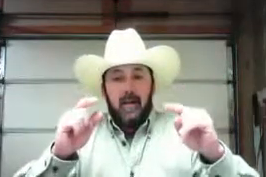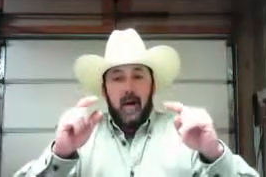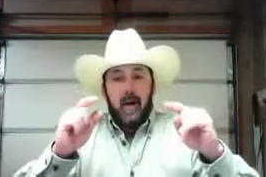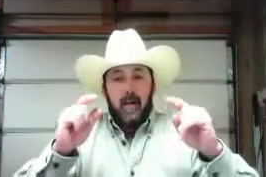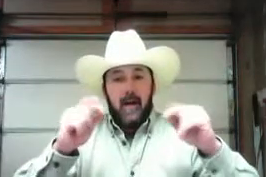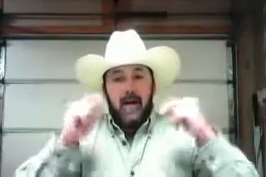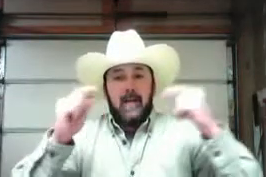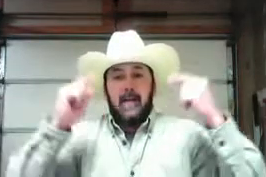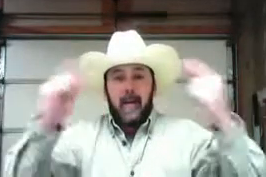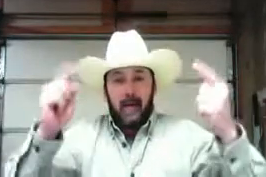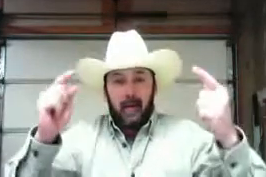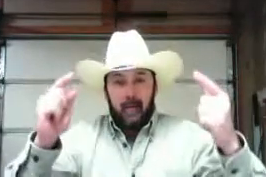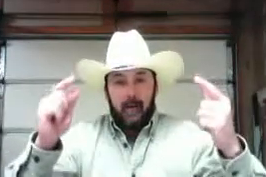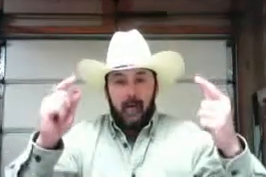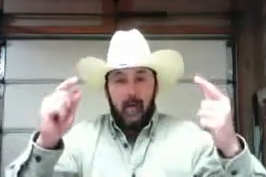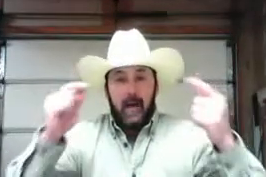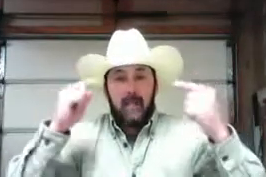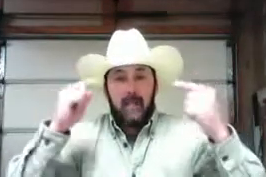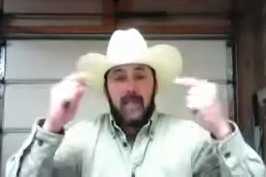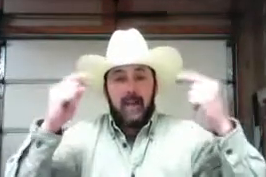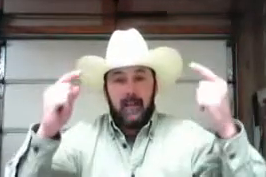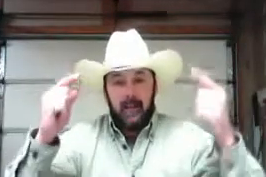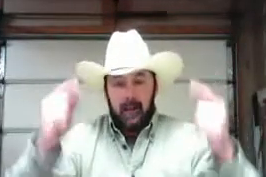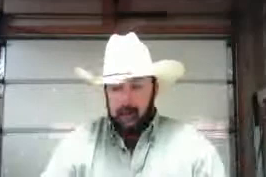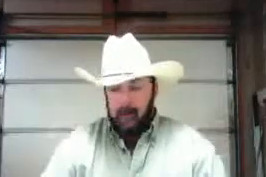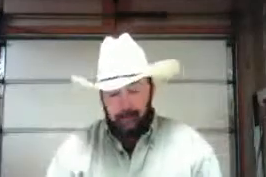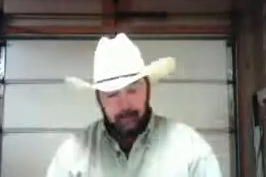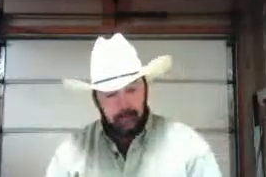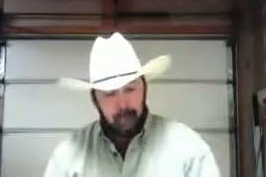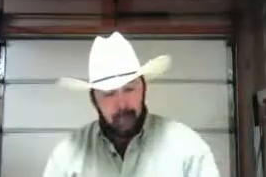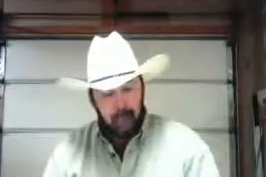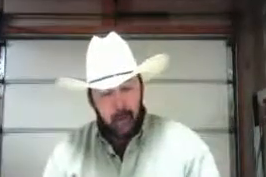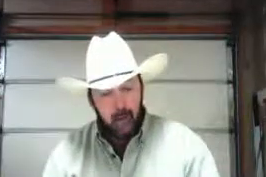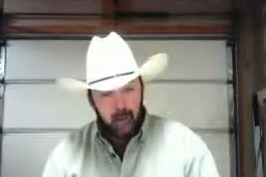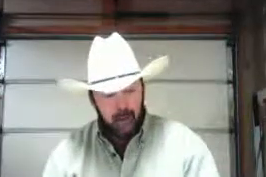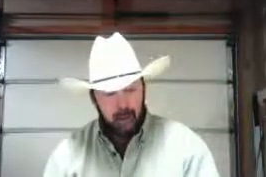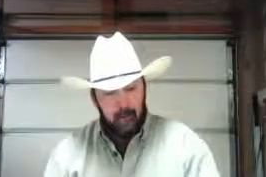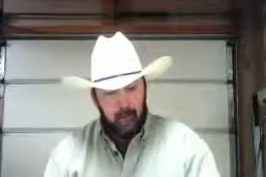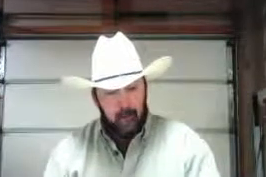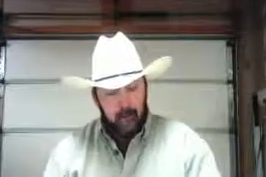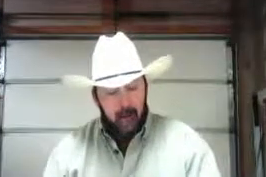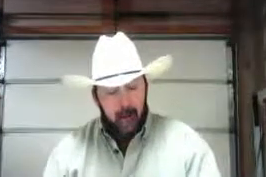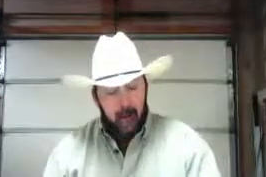are not dedicated to Allah. What I am saying is this. Okay.